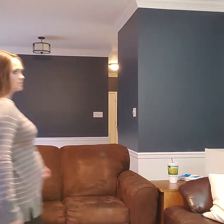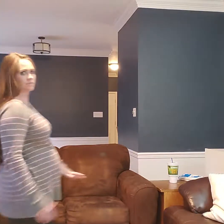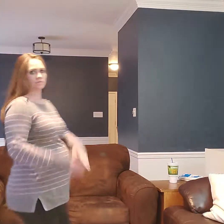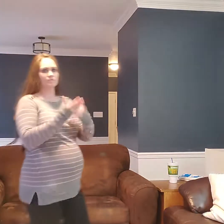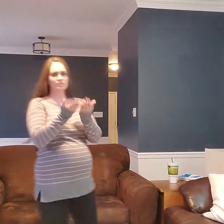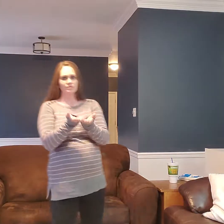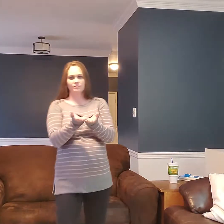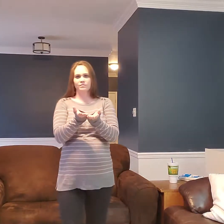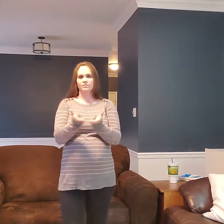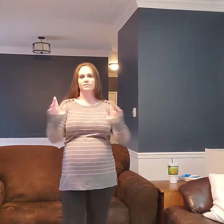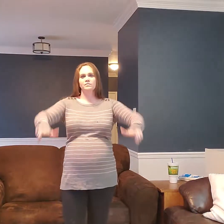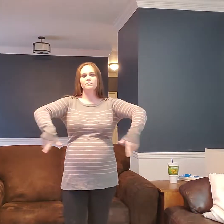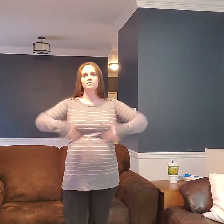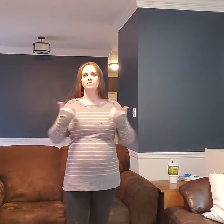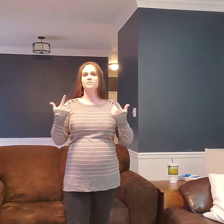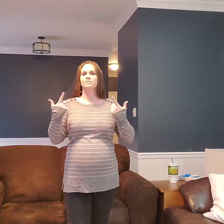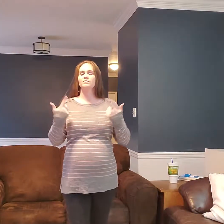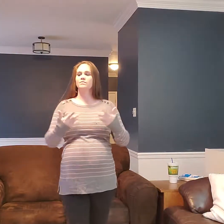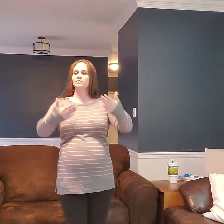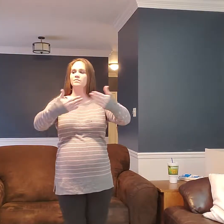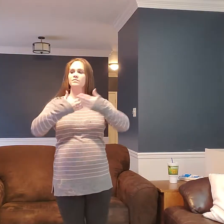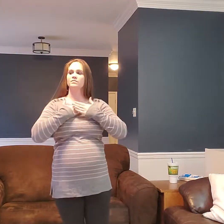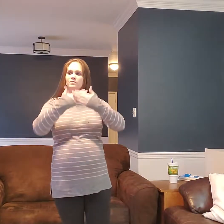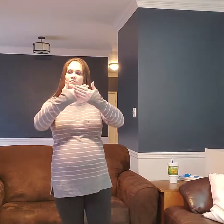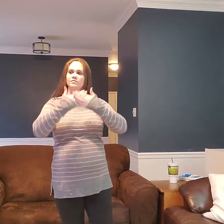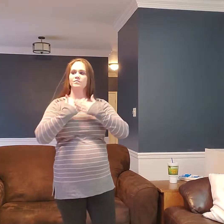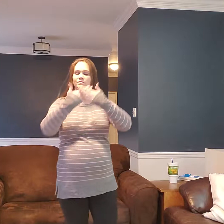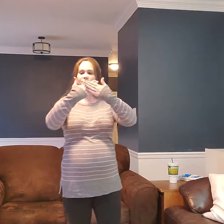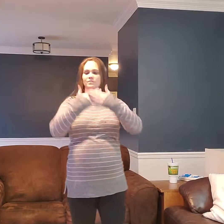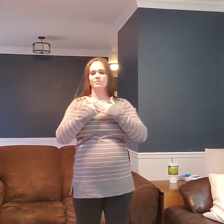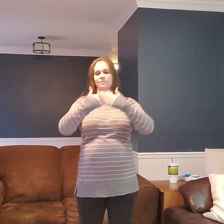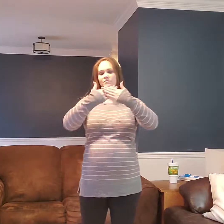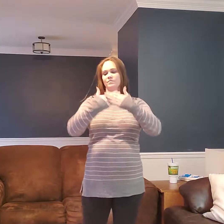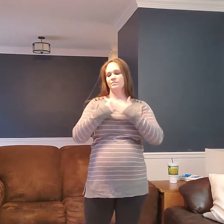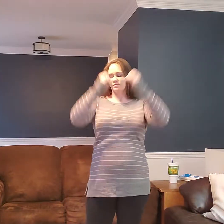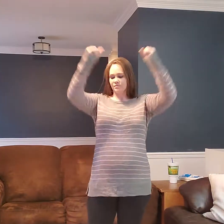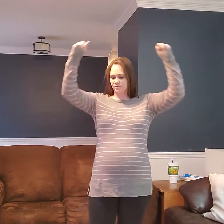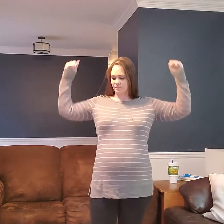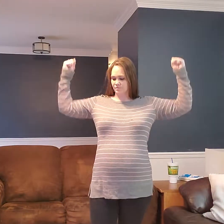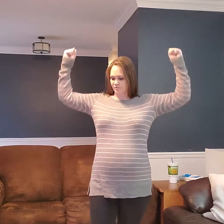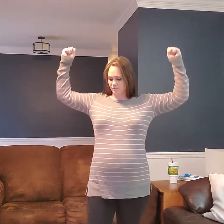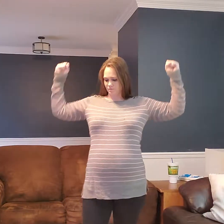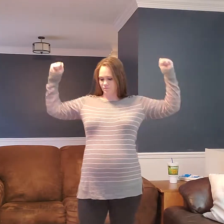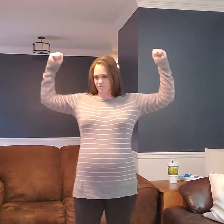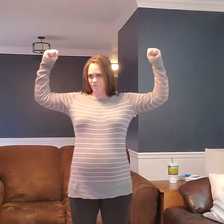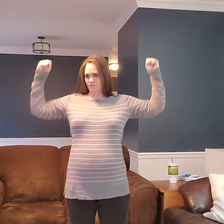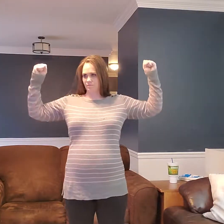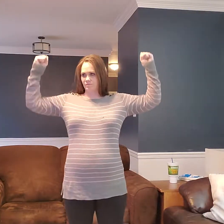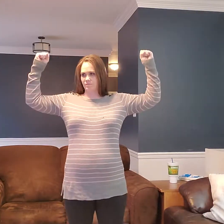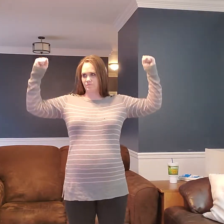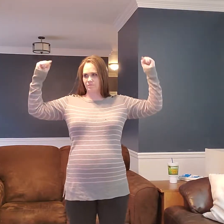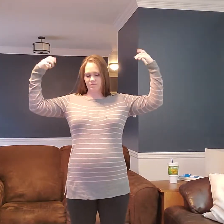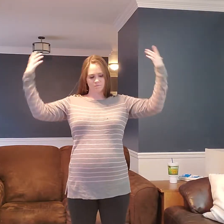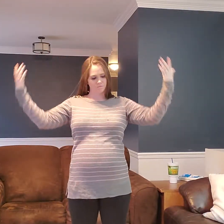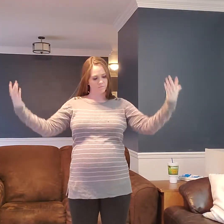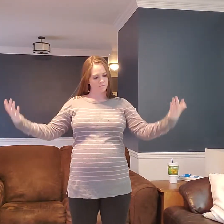Word of life, speak to my weary heart Strengthen my broken thoughts, lead me